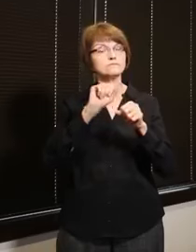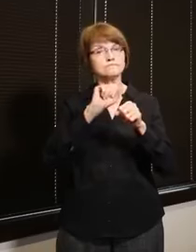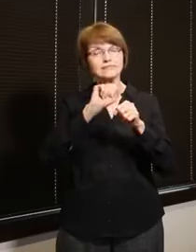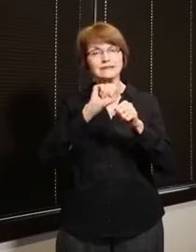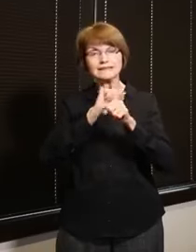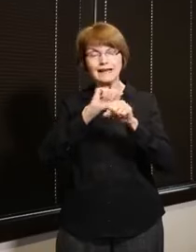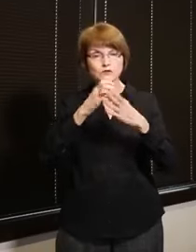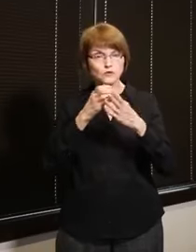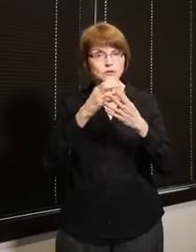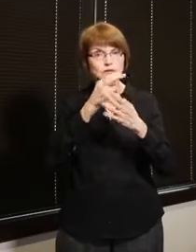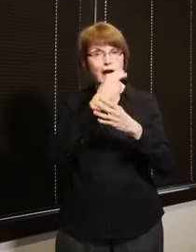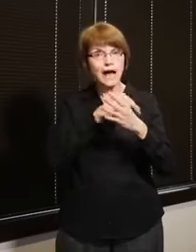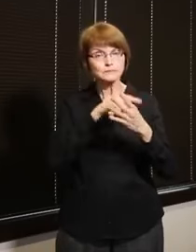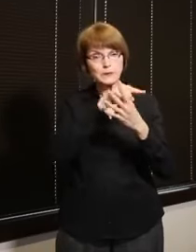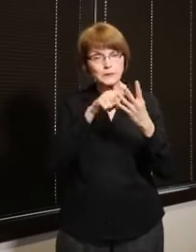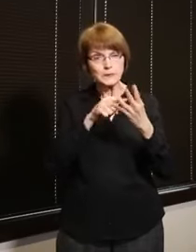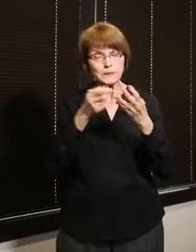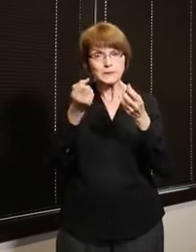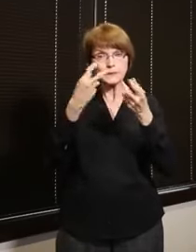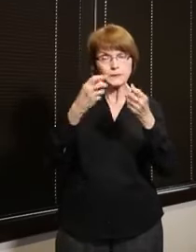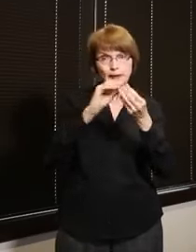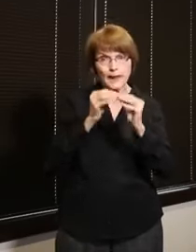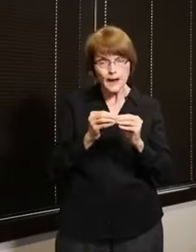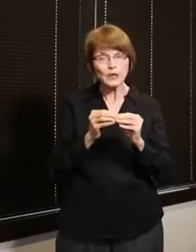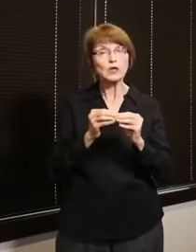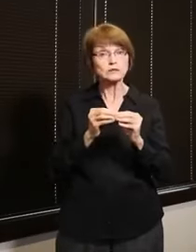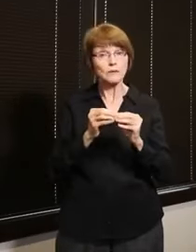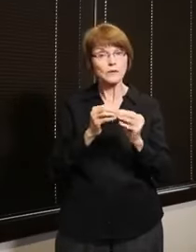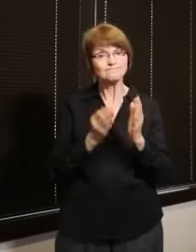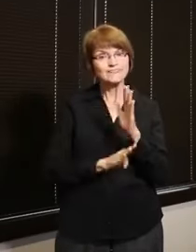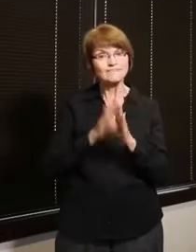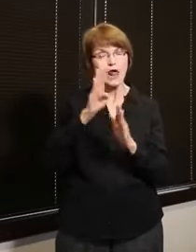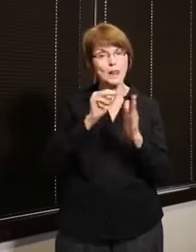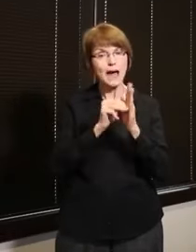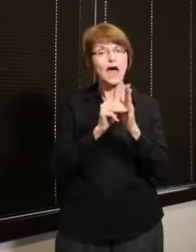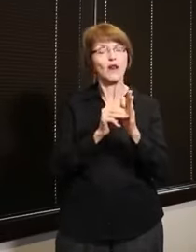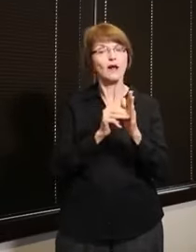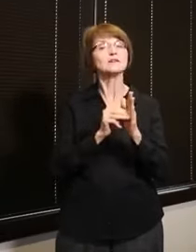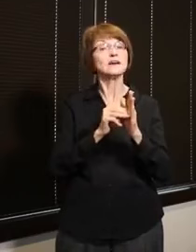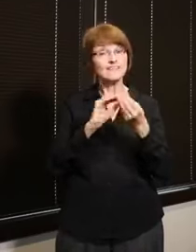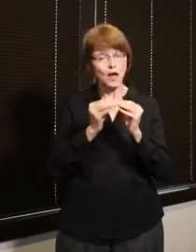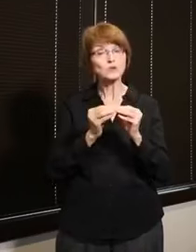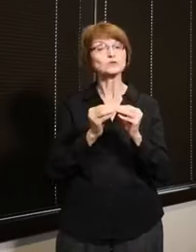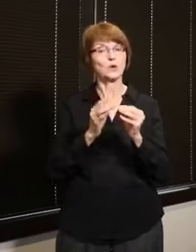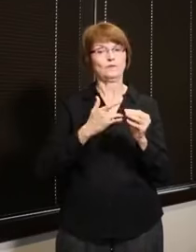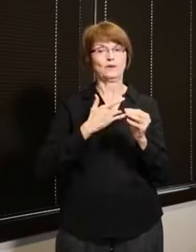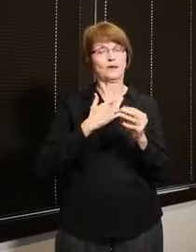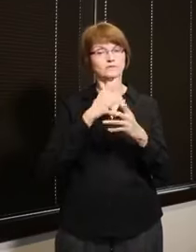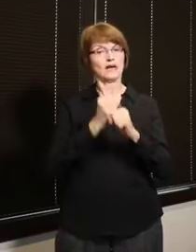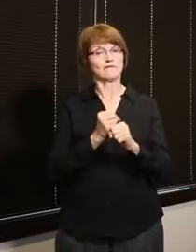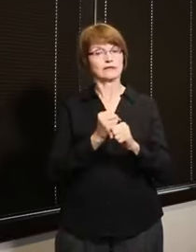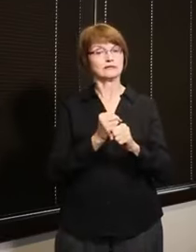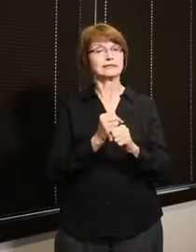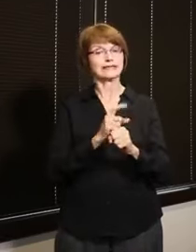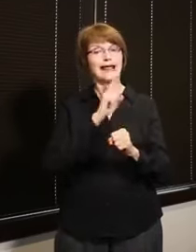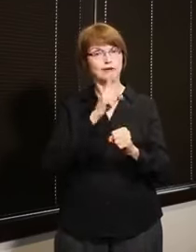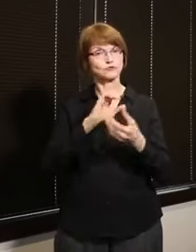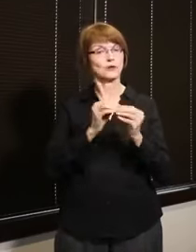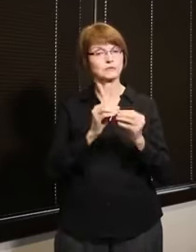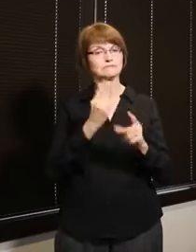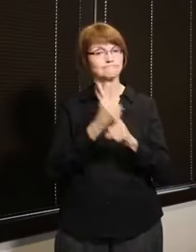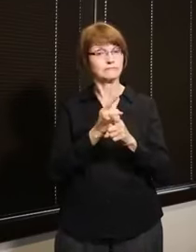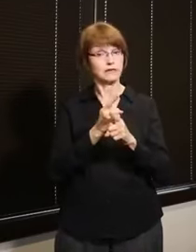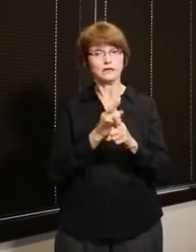hospitals. And so we felt much more confident in that model because it was based on our actual data. And it turns out it's been pretty